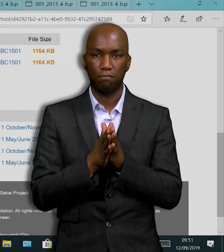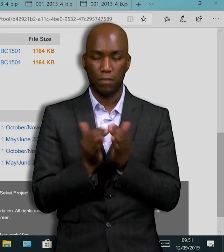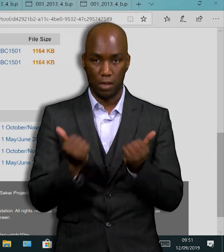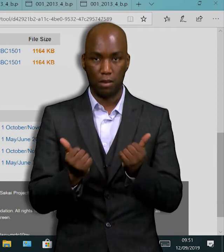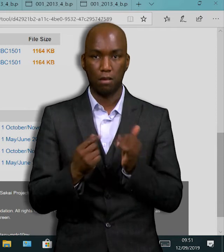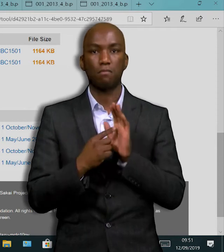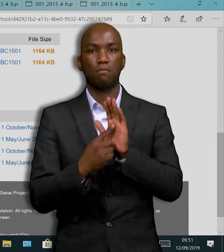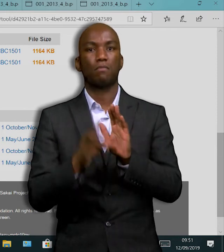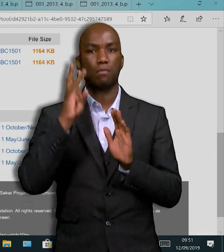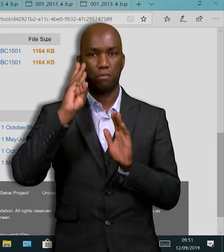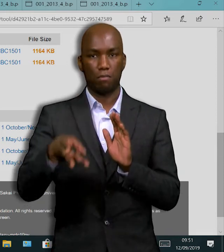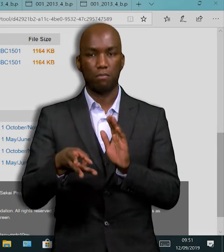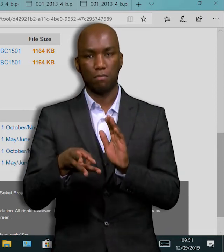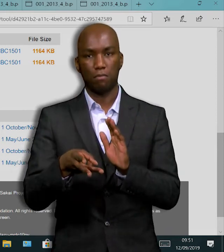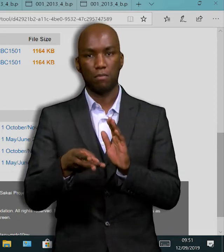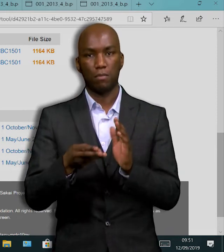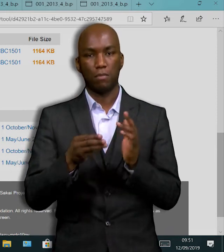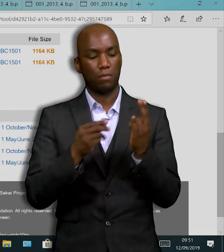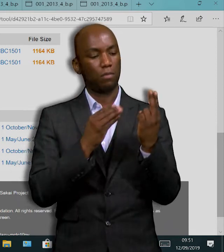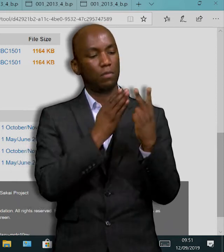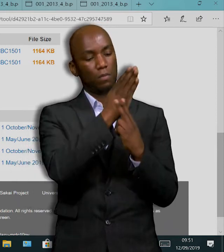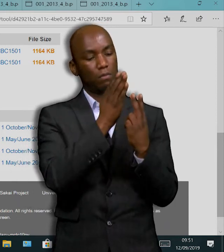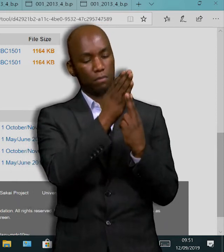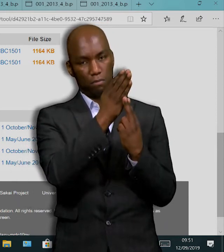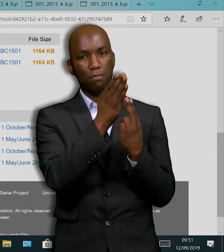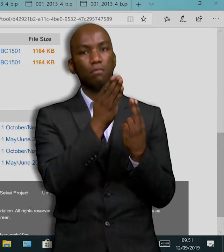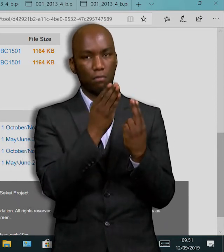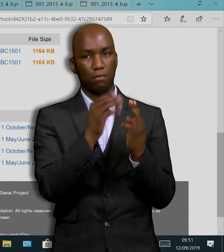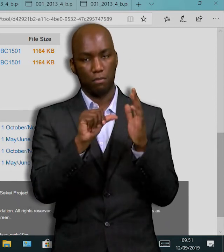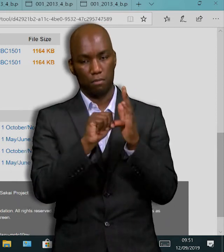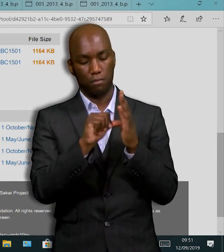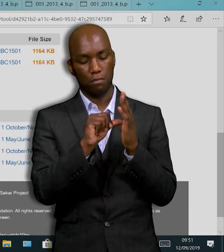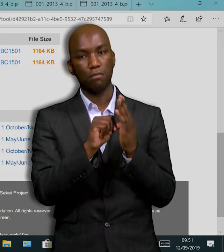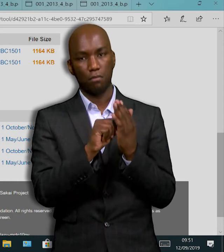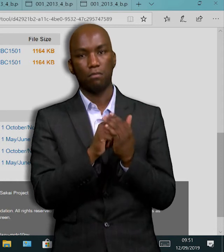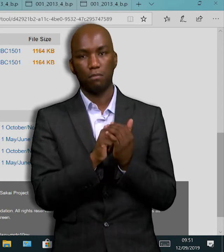I will now show you 2 more tabs that are vital for your studies: